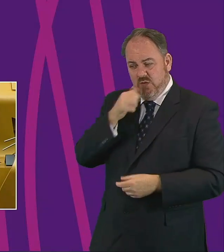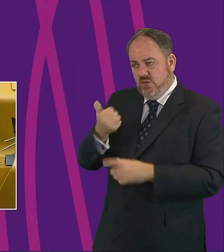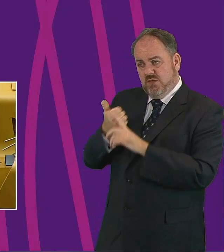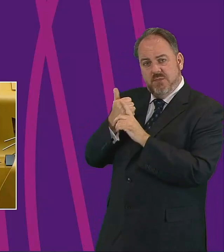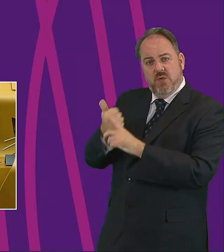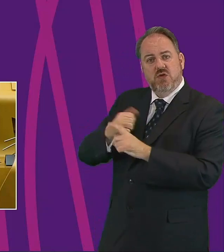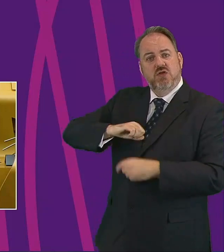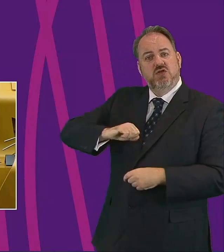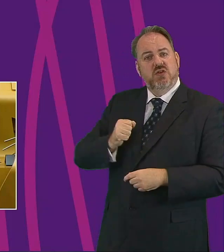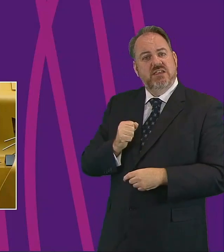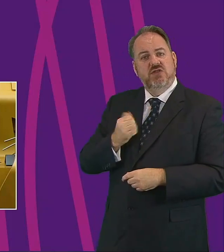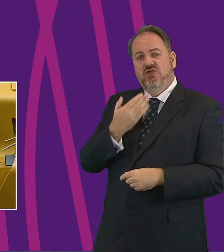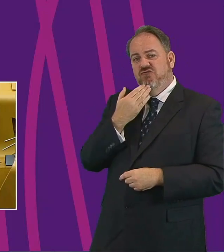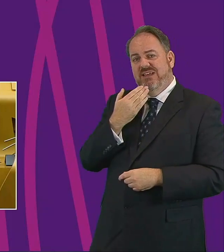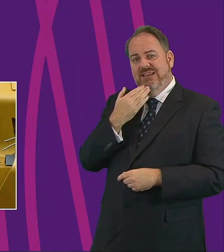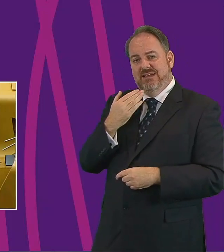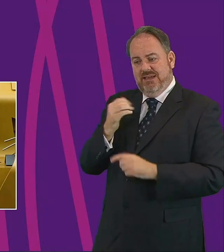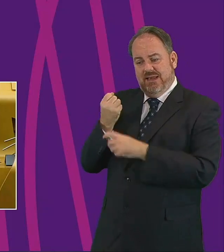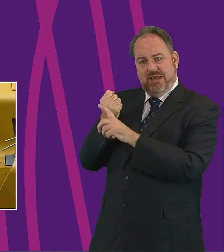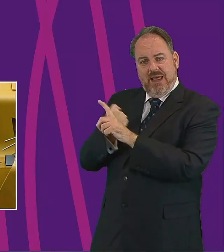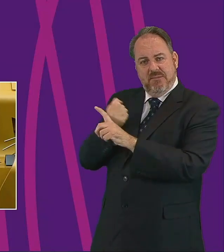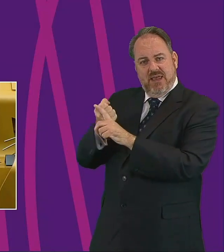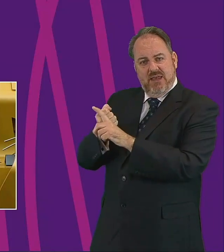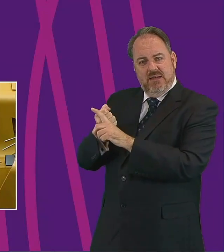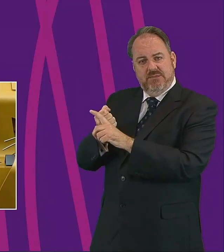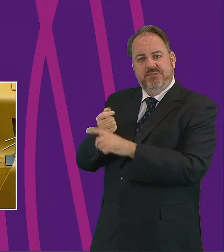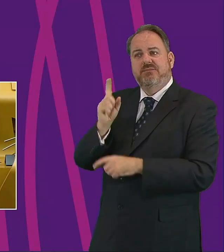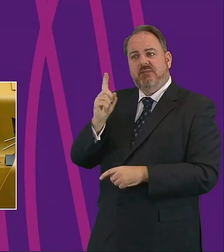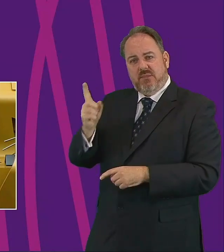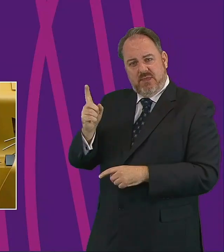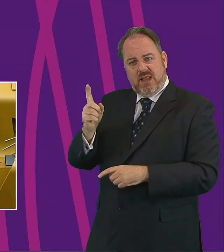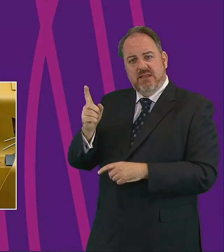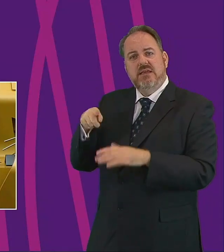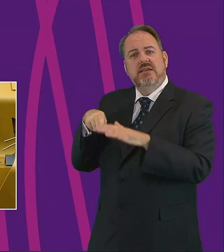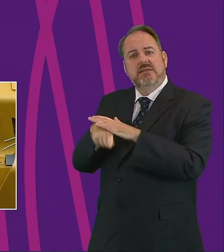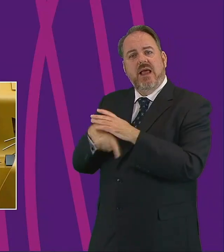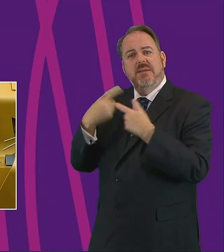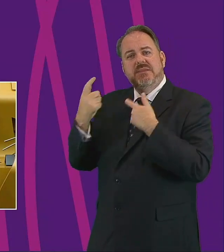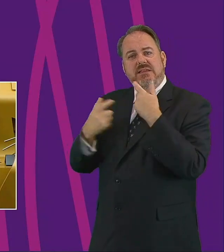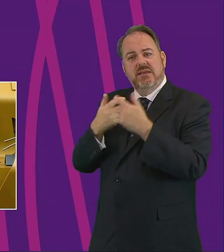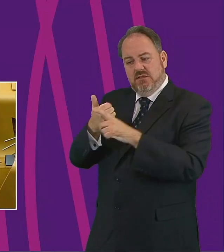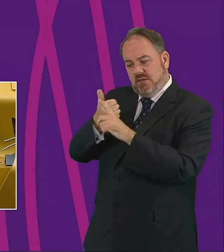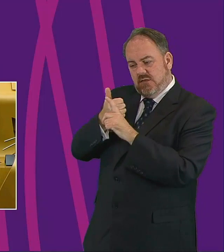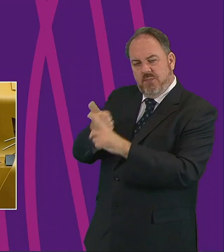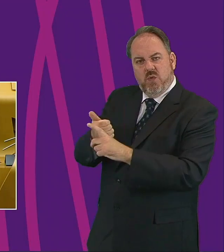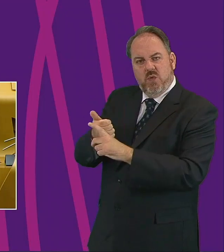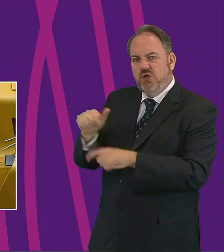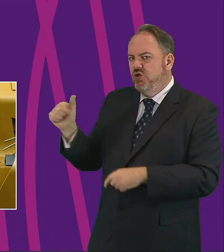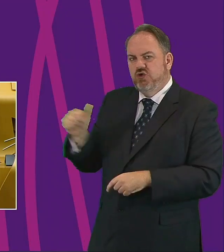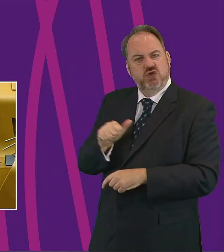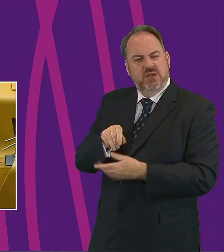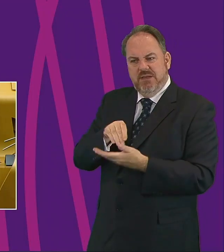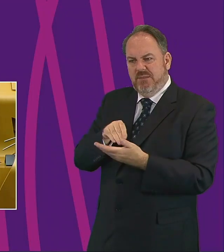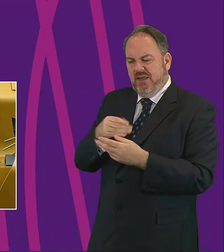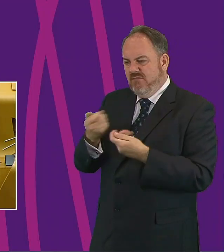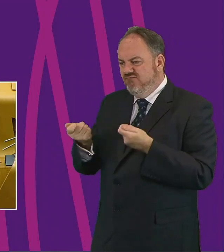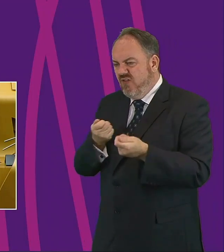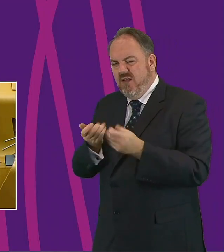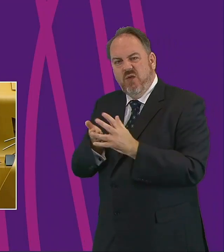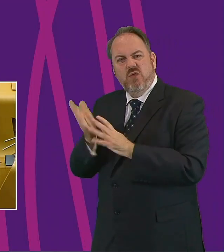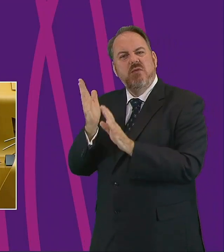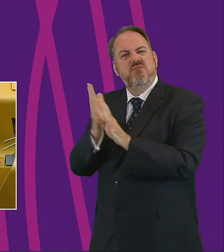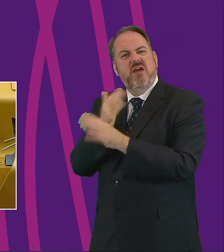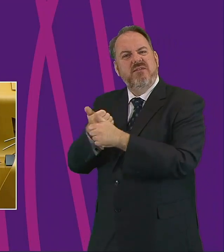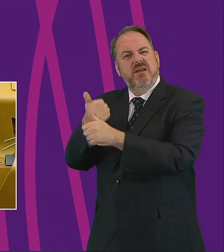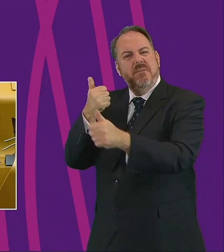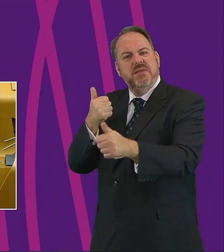campaign for asylum accommodation to be taken out of private hands and managed at a local level with the support of the third sector,